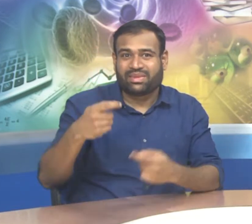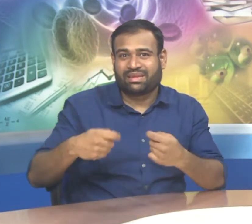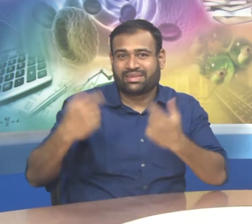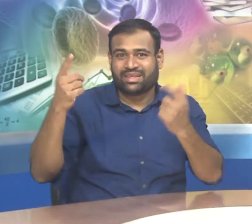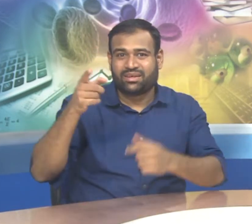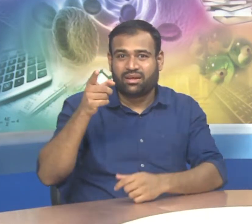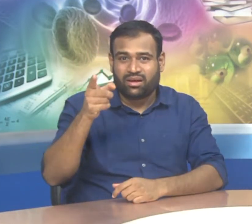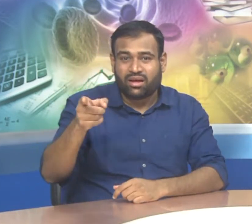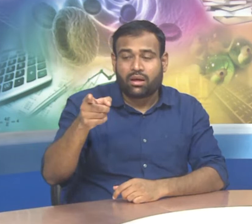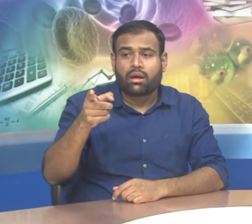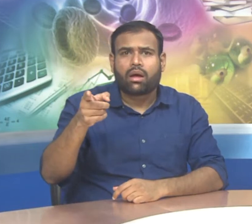people.